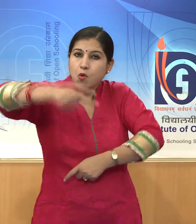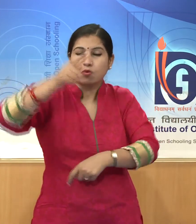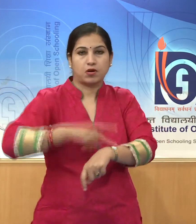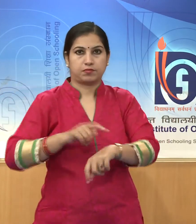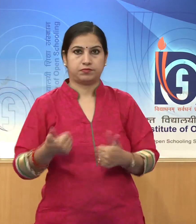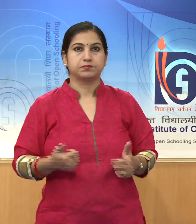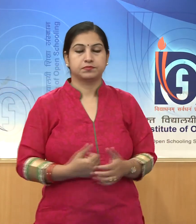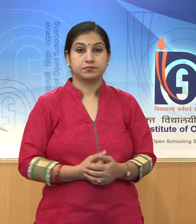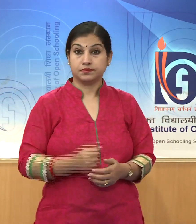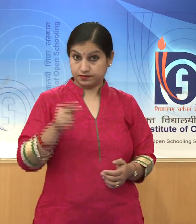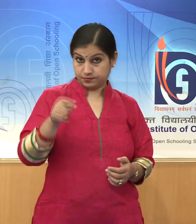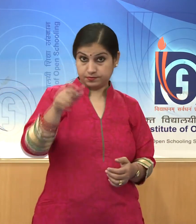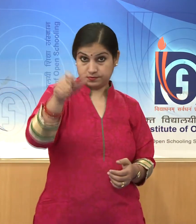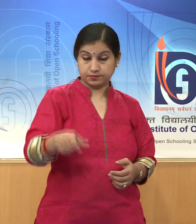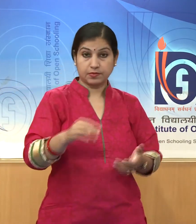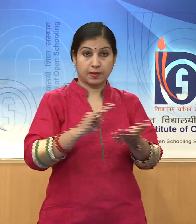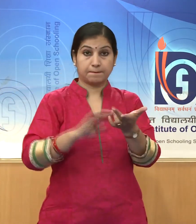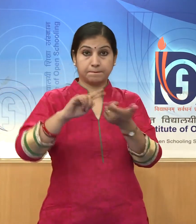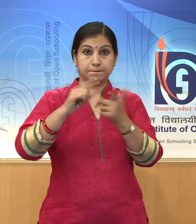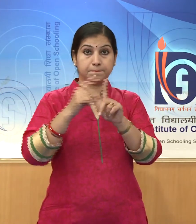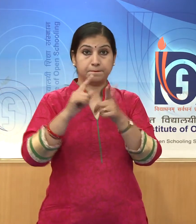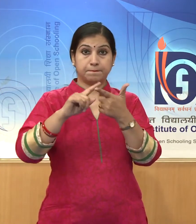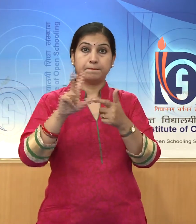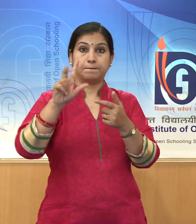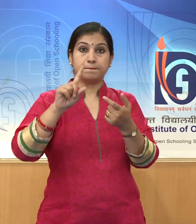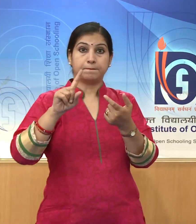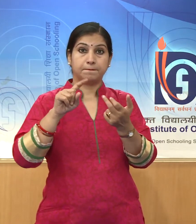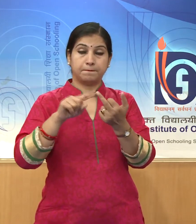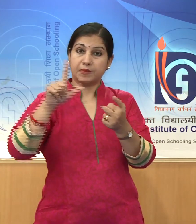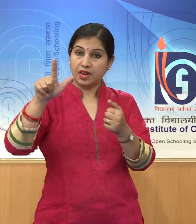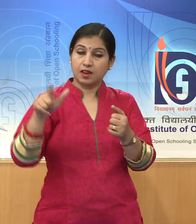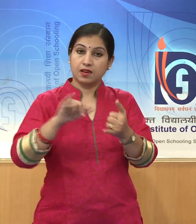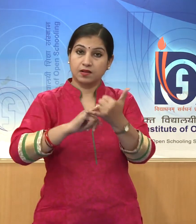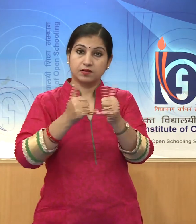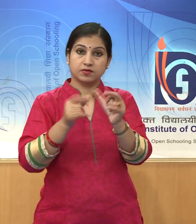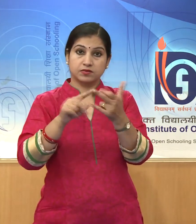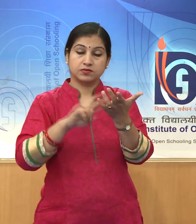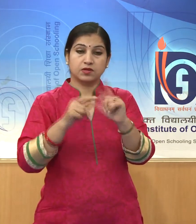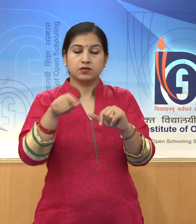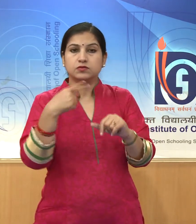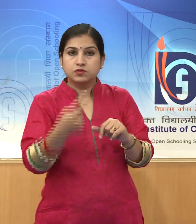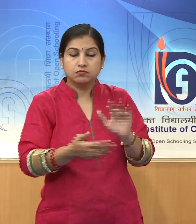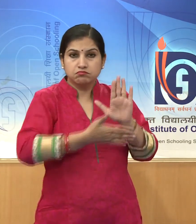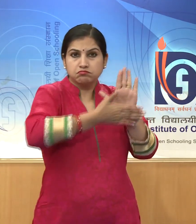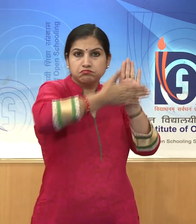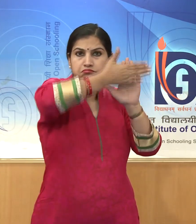Medieval Saints is a wall painting or mural depicting